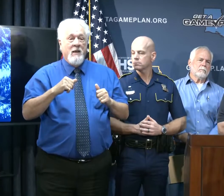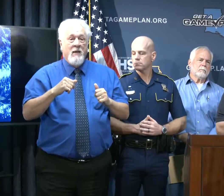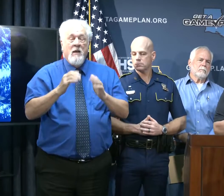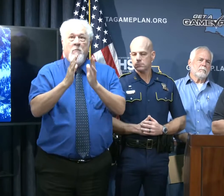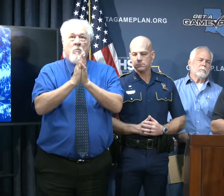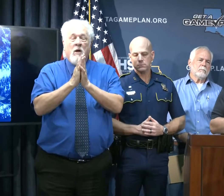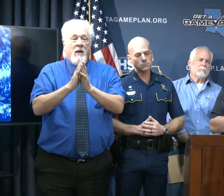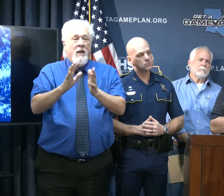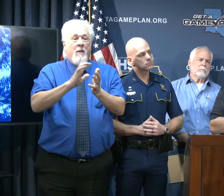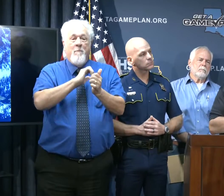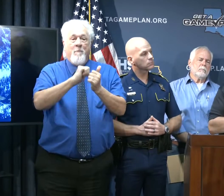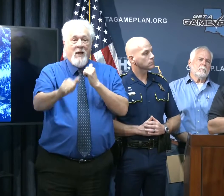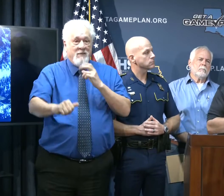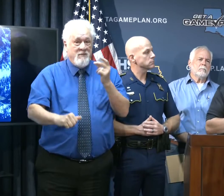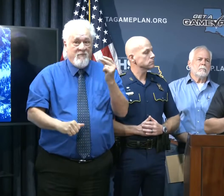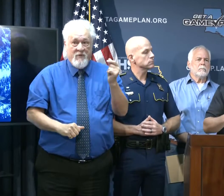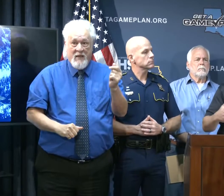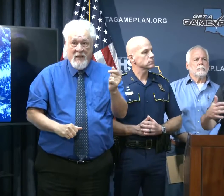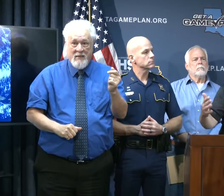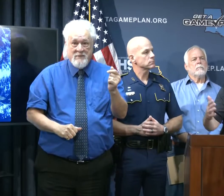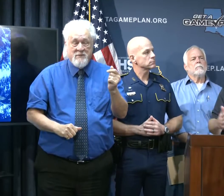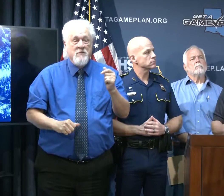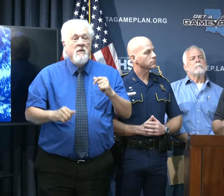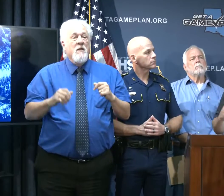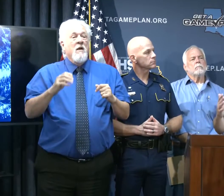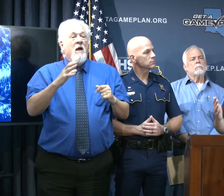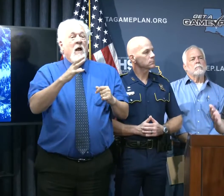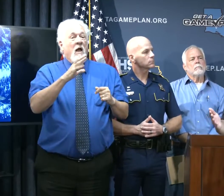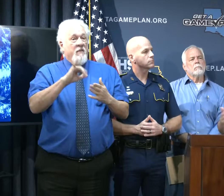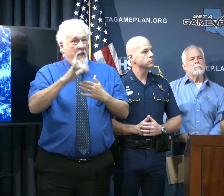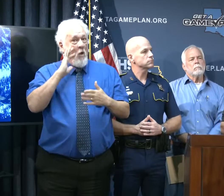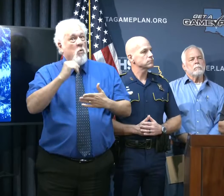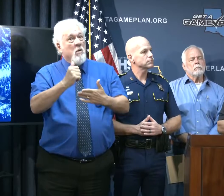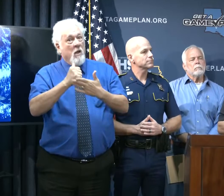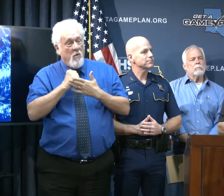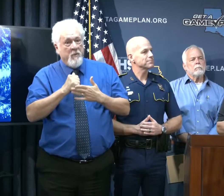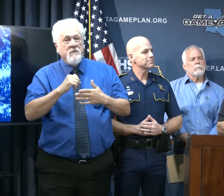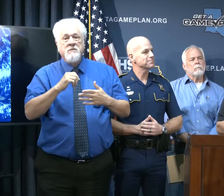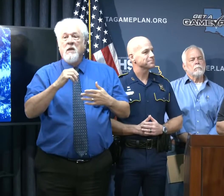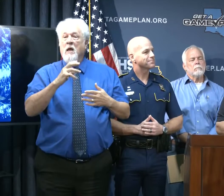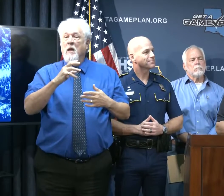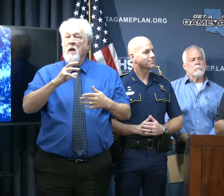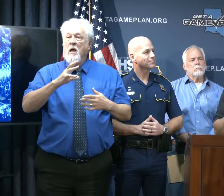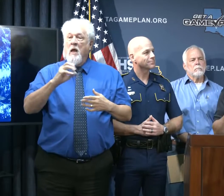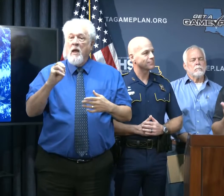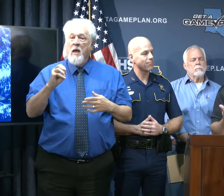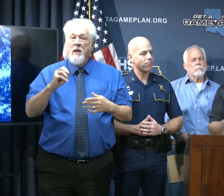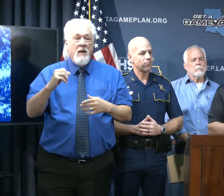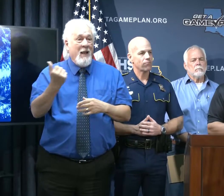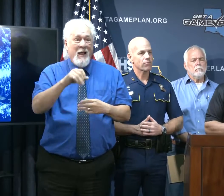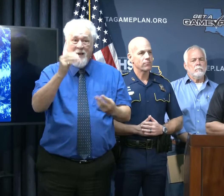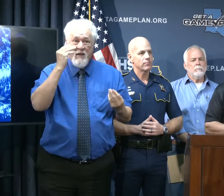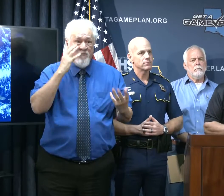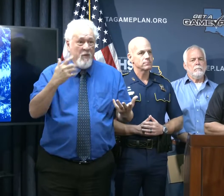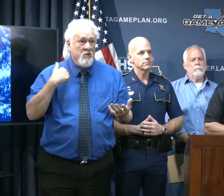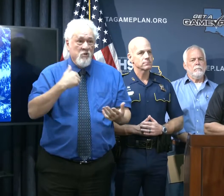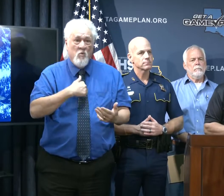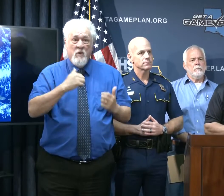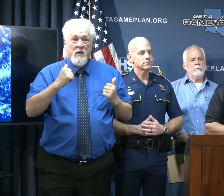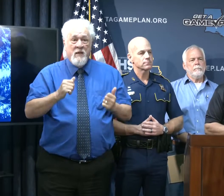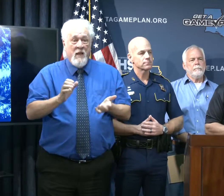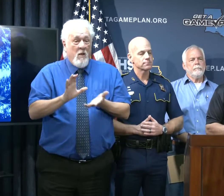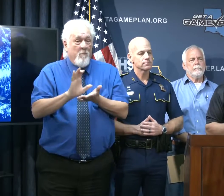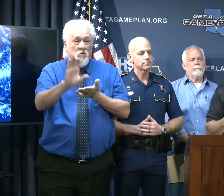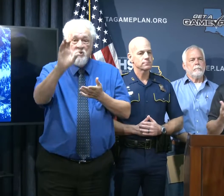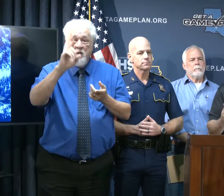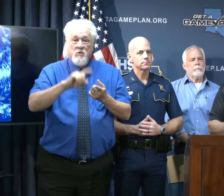storm passes over the state, very rapidly. That will help us as well. Any information that we can push out